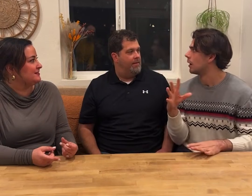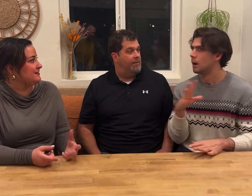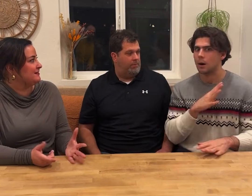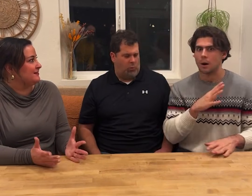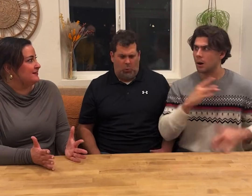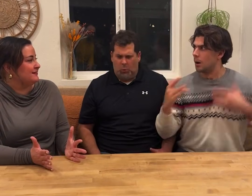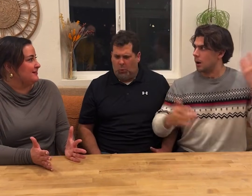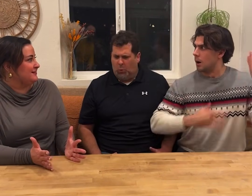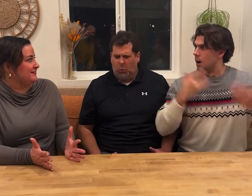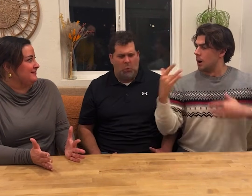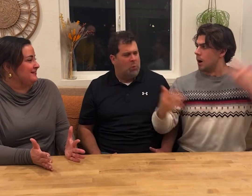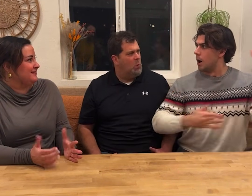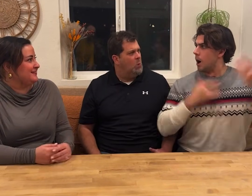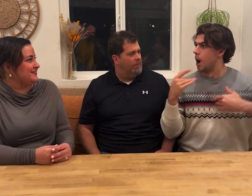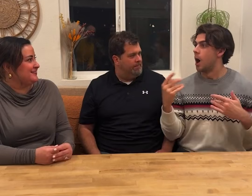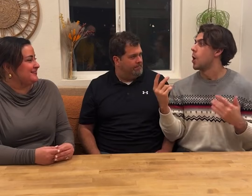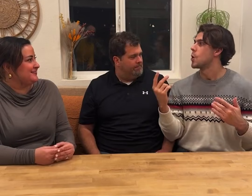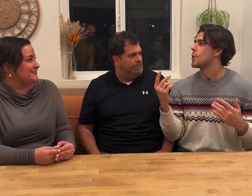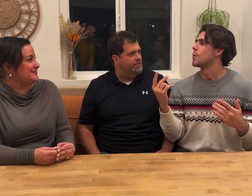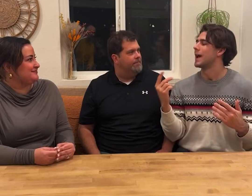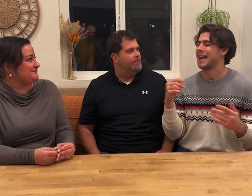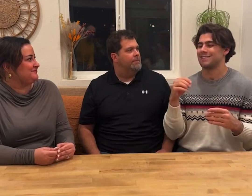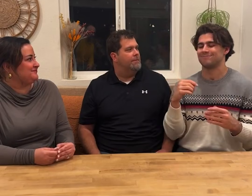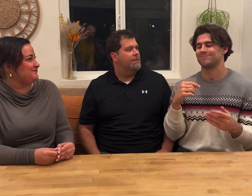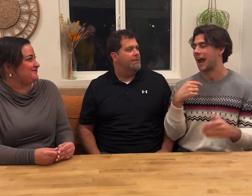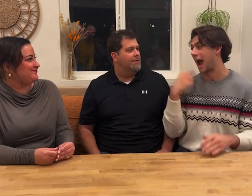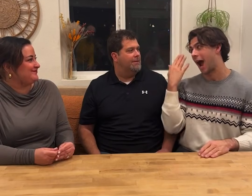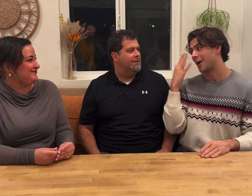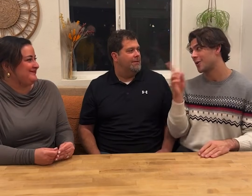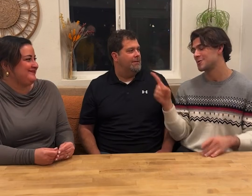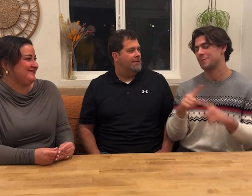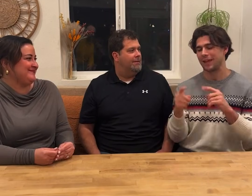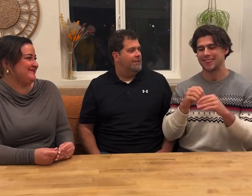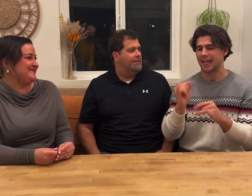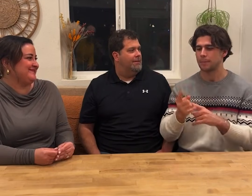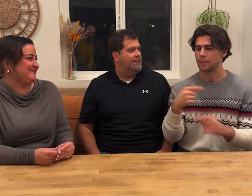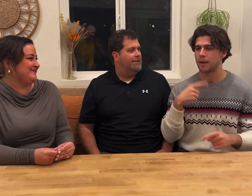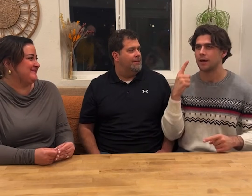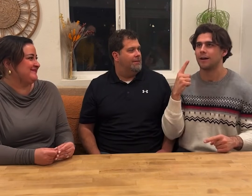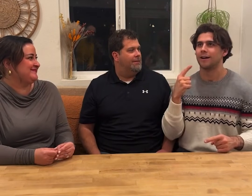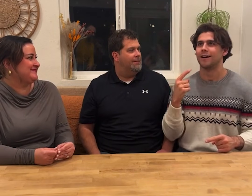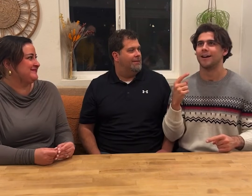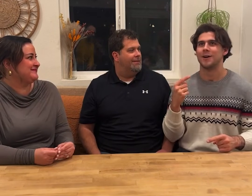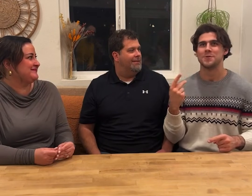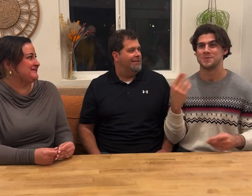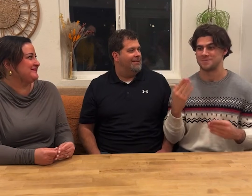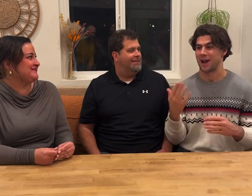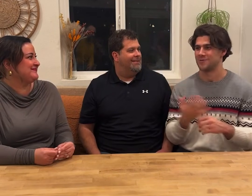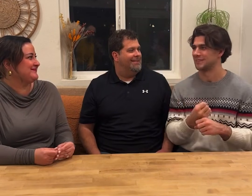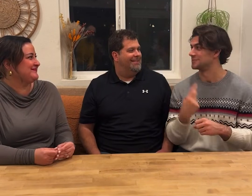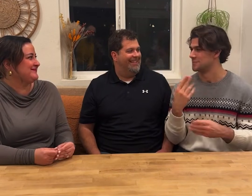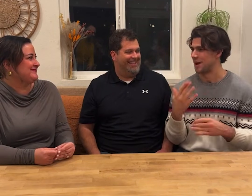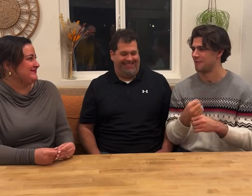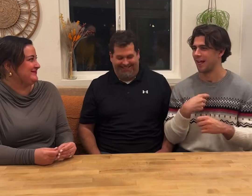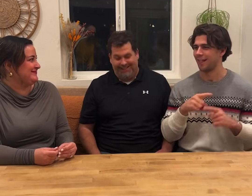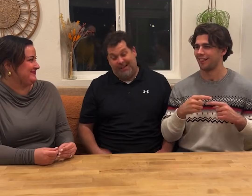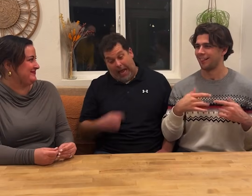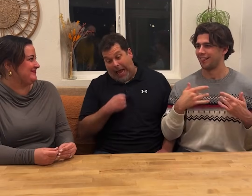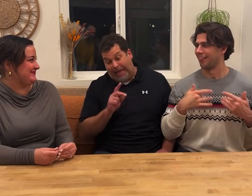and getting it on the second try, we were ecstatic. We were so stoked. I don't know about you, Dad, but in that moment I thought, we might win.